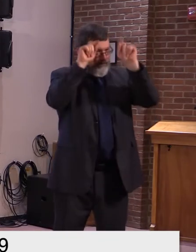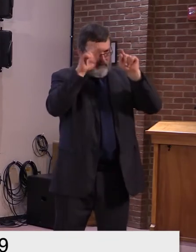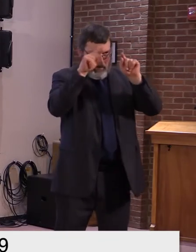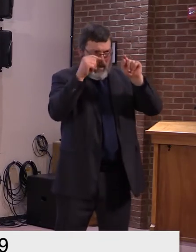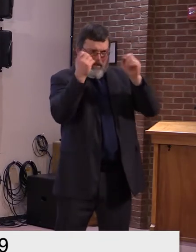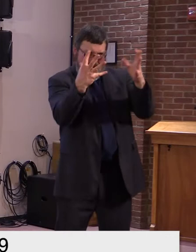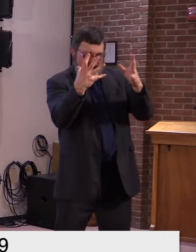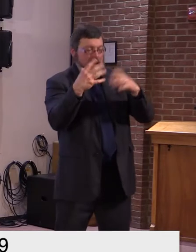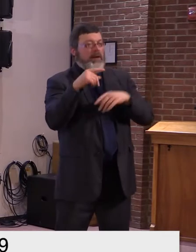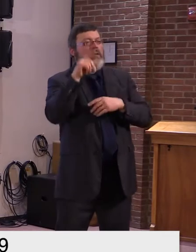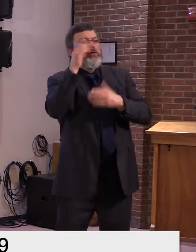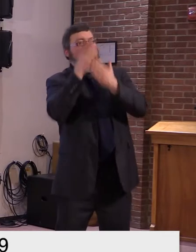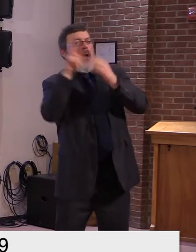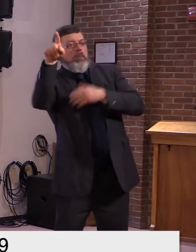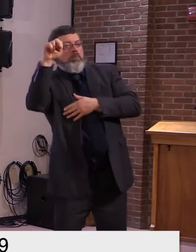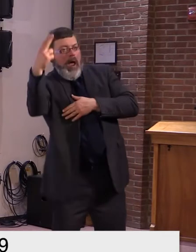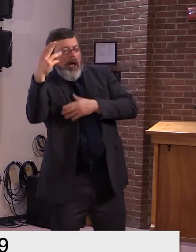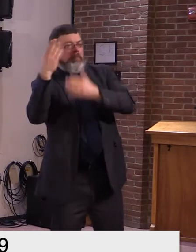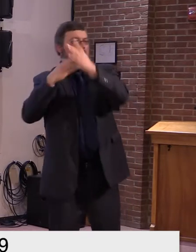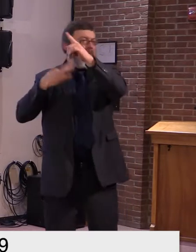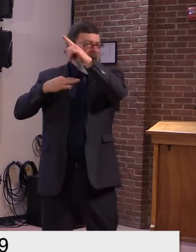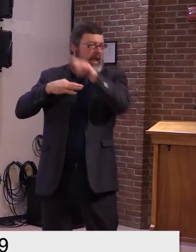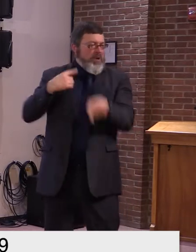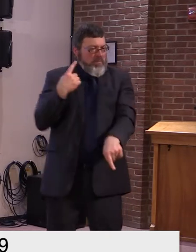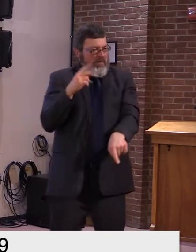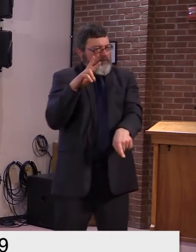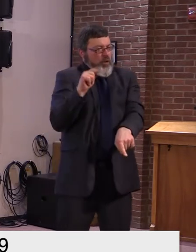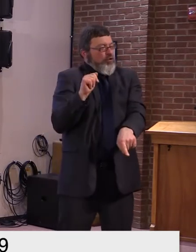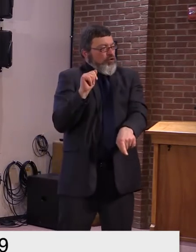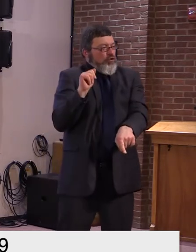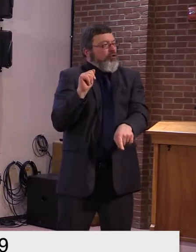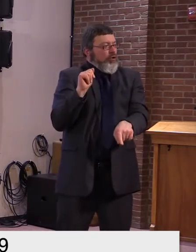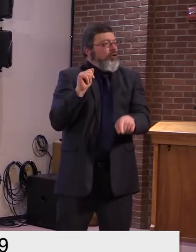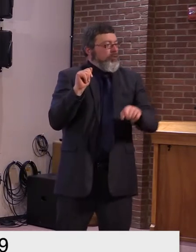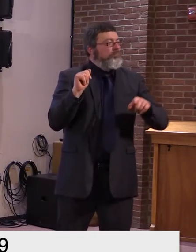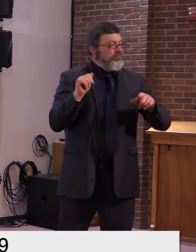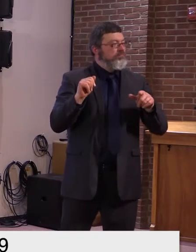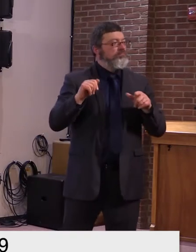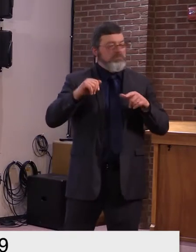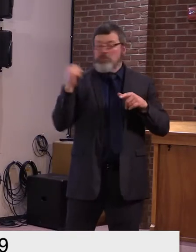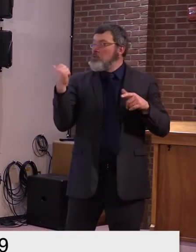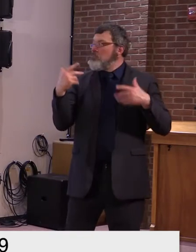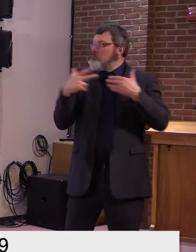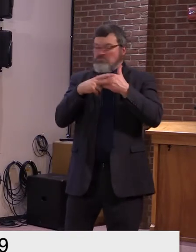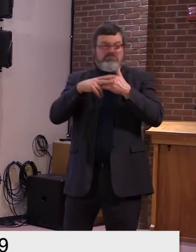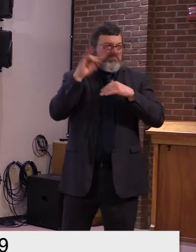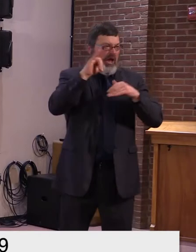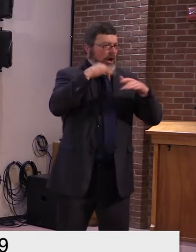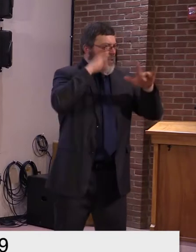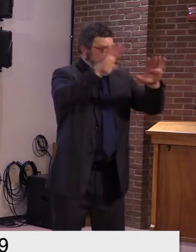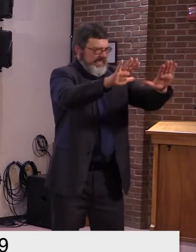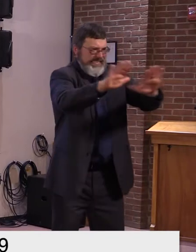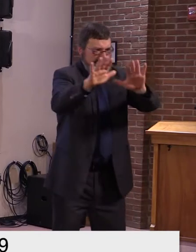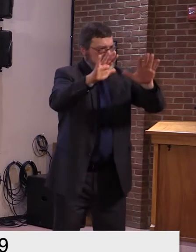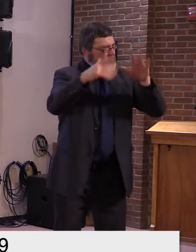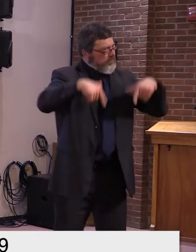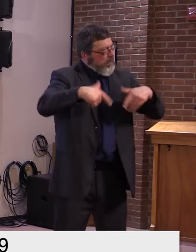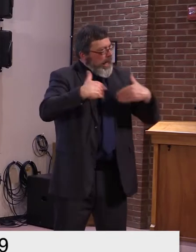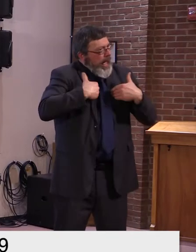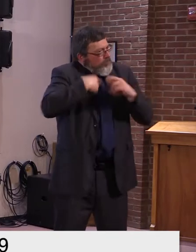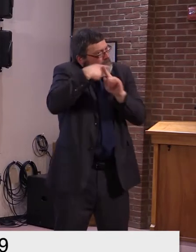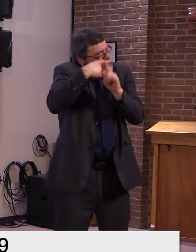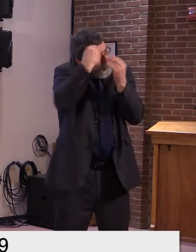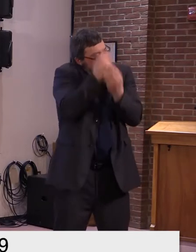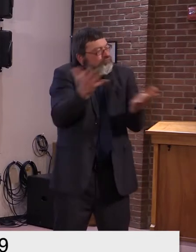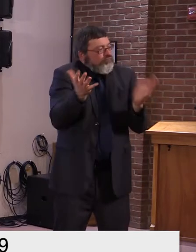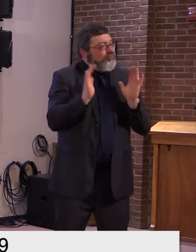region for its response to this pandemic. This past week, Vermont also crossed the 6,000 case mark, adding